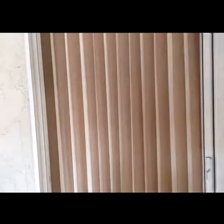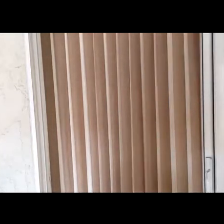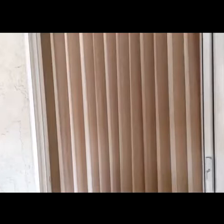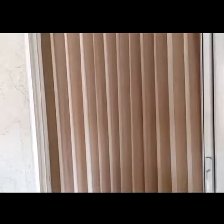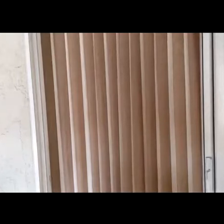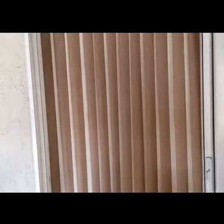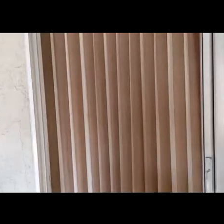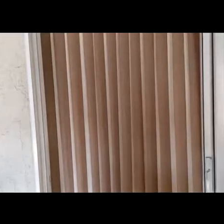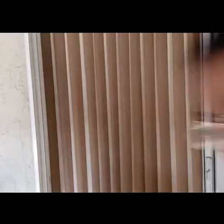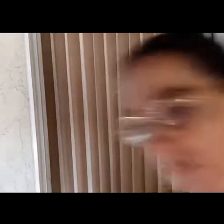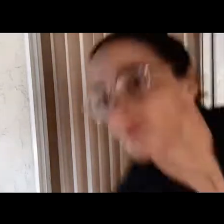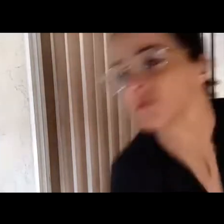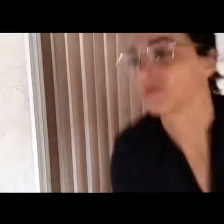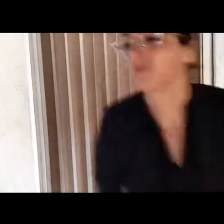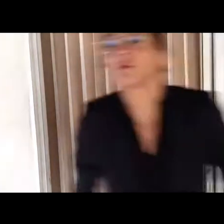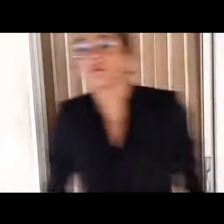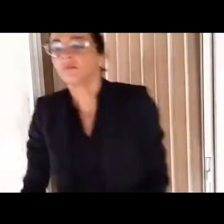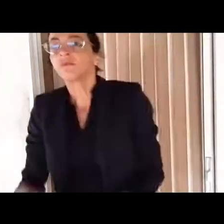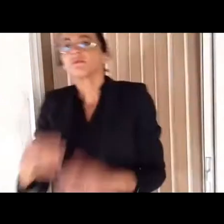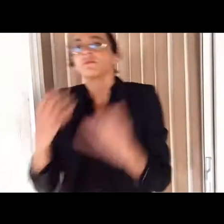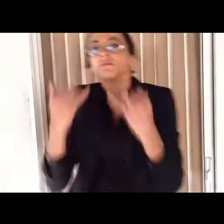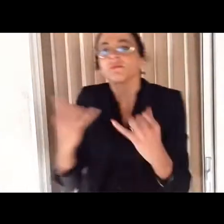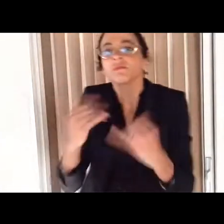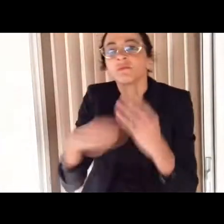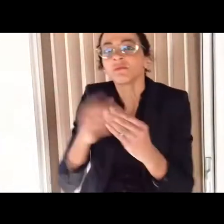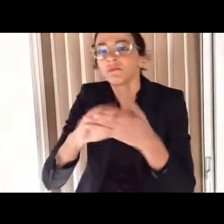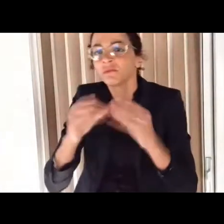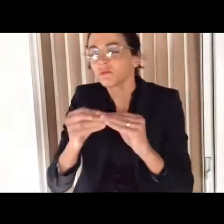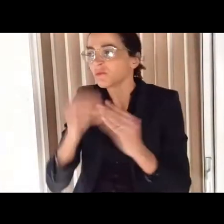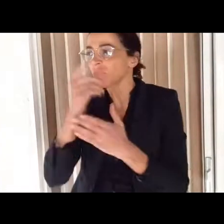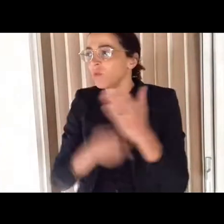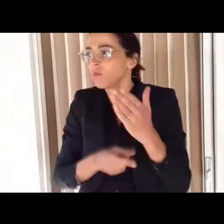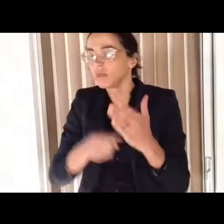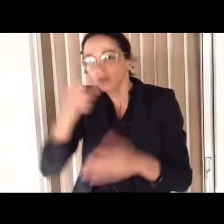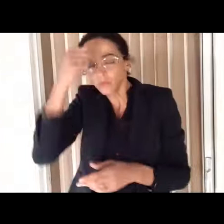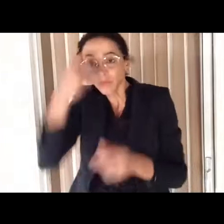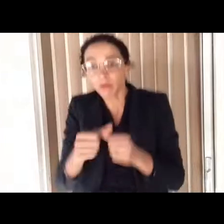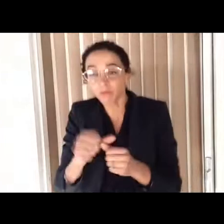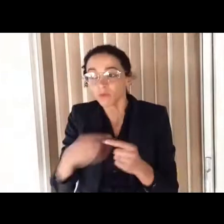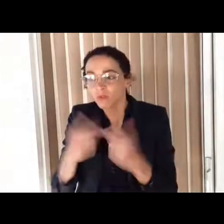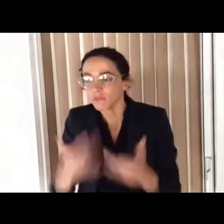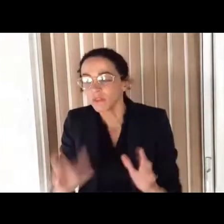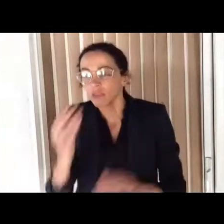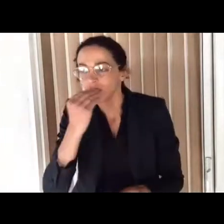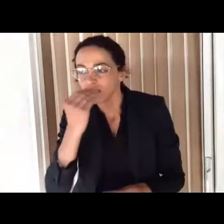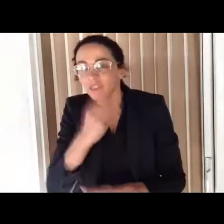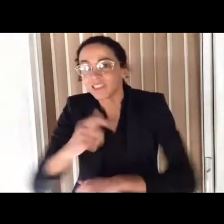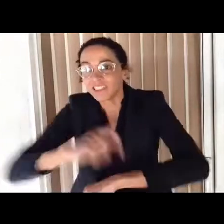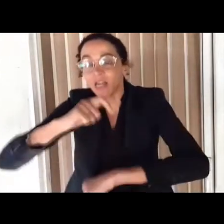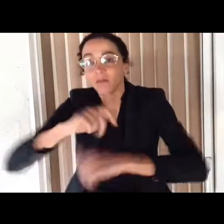Telling stories and remembering what used to happen when you finished eating, and it would be time to do the